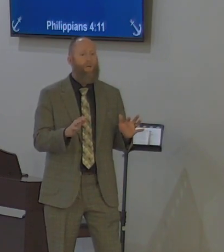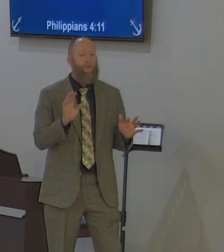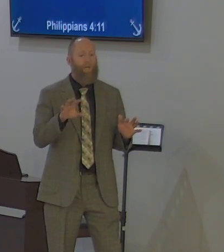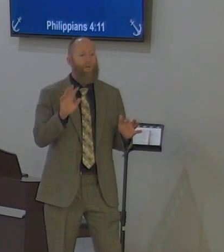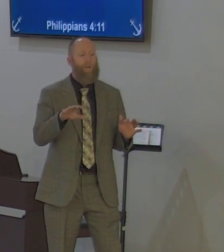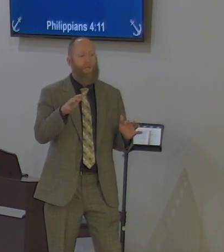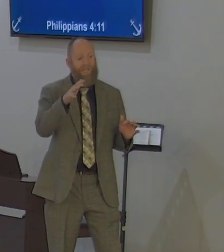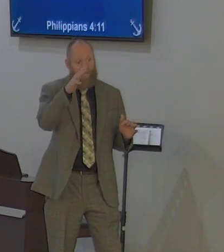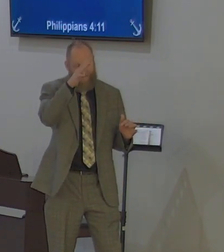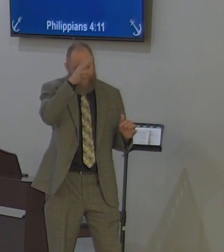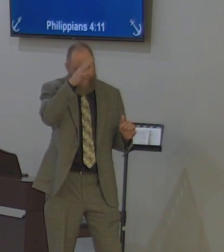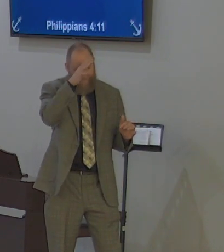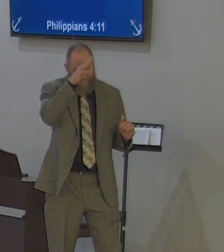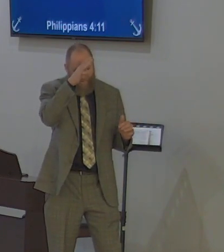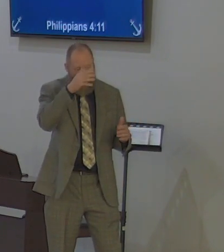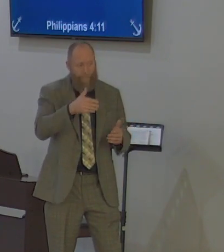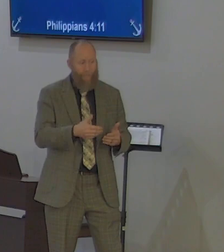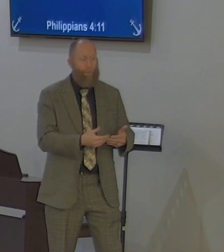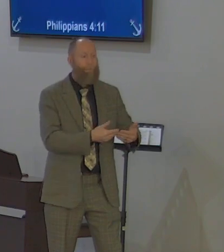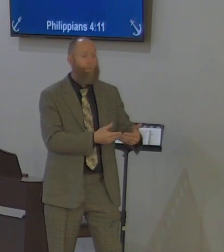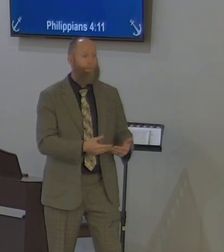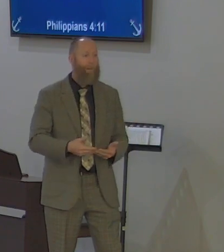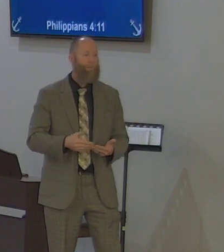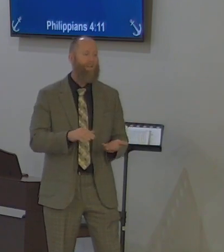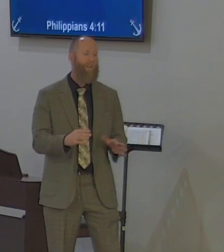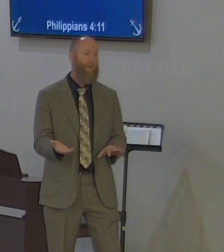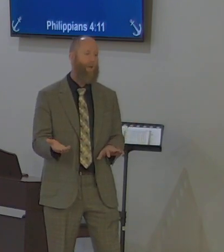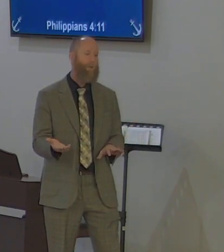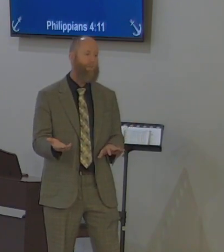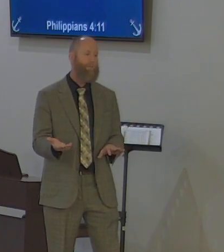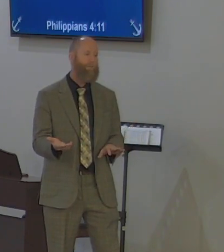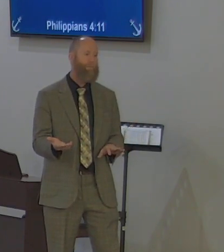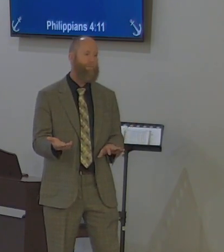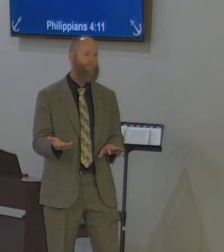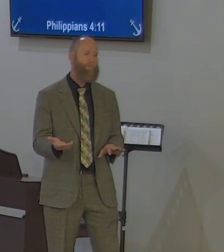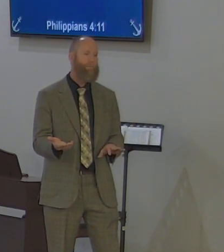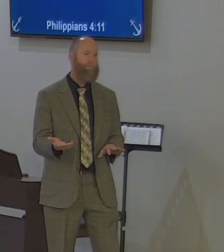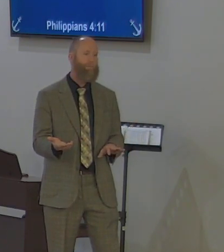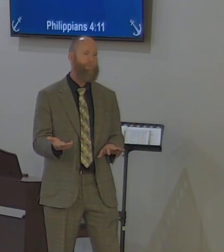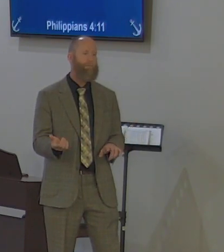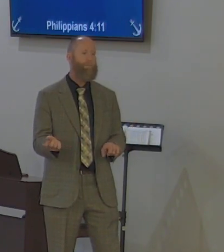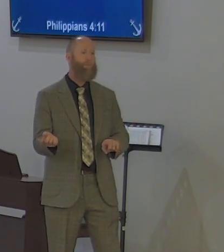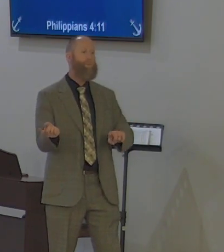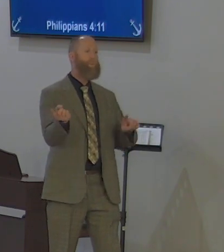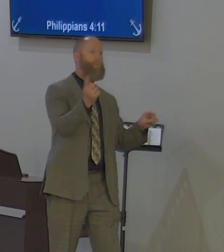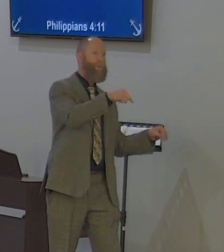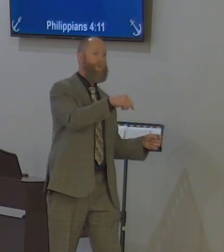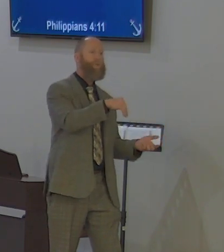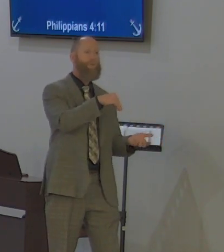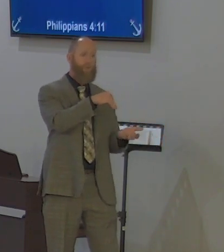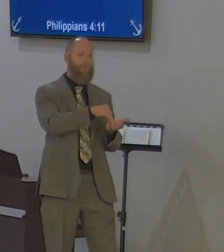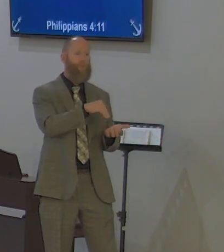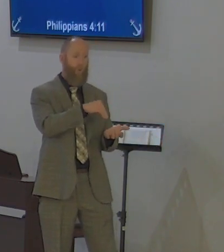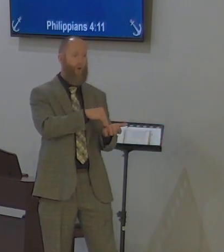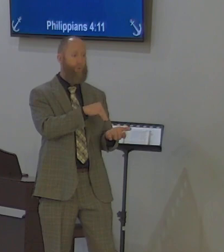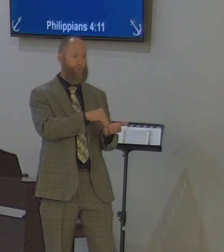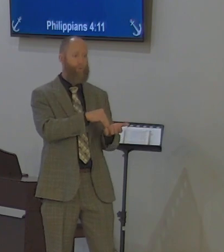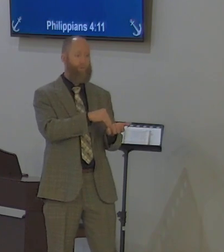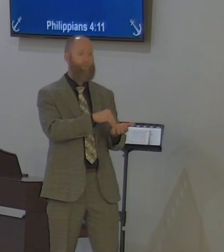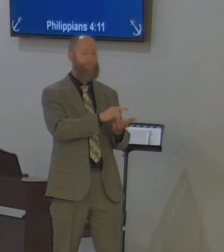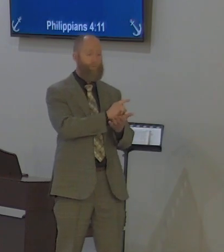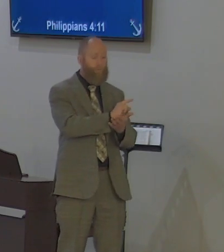She was late into a pregnancy, and she'd been to the doctor the week before. She went every week